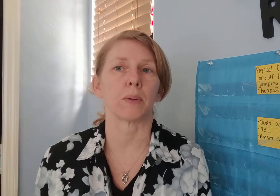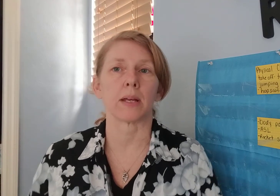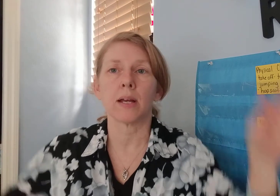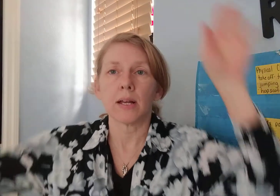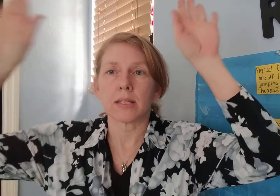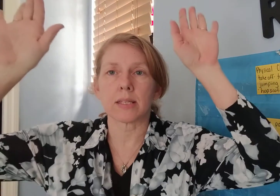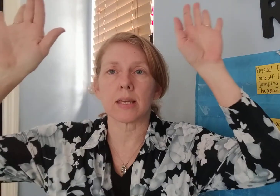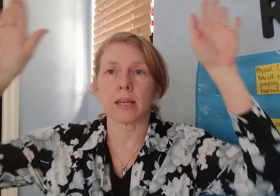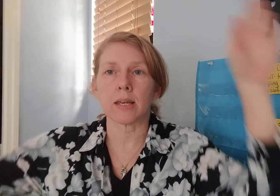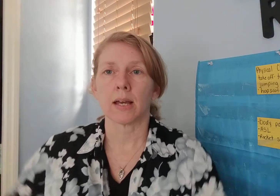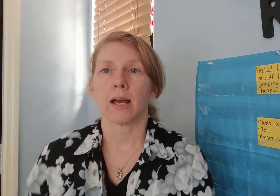be C-A-G-E,